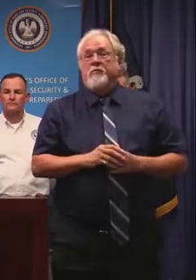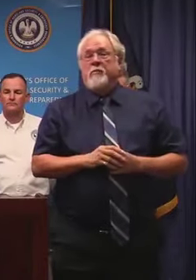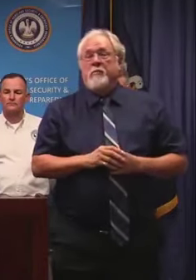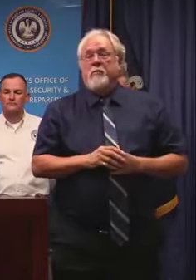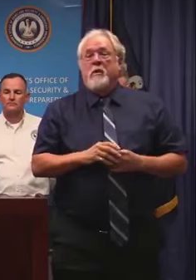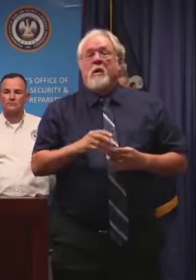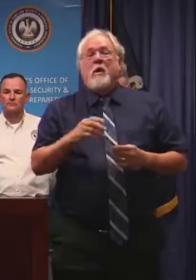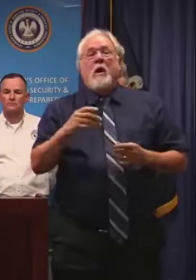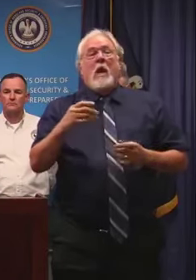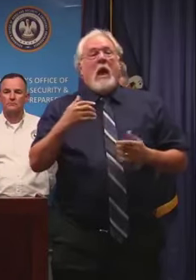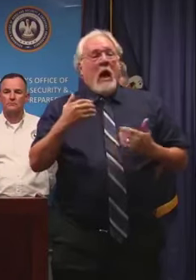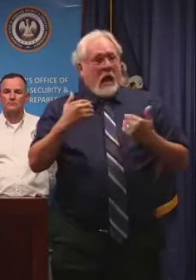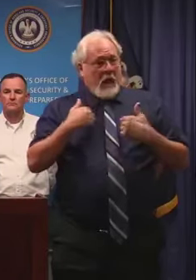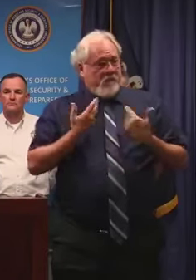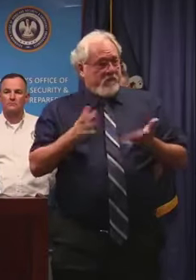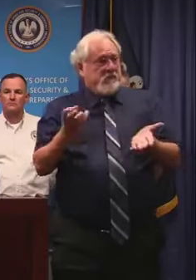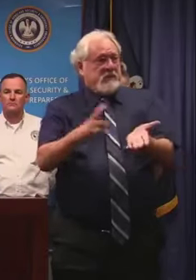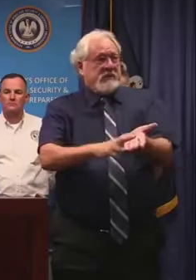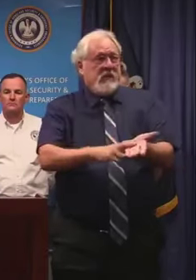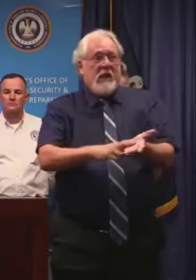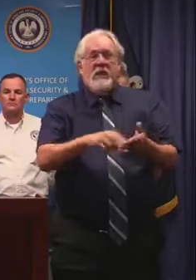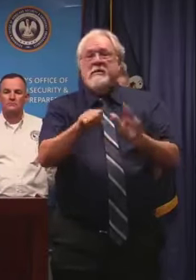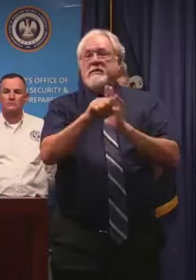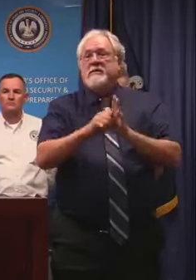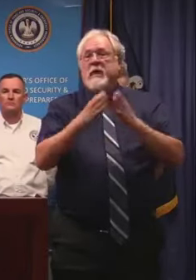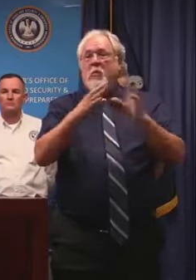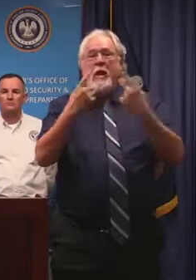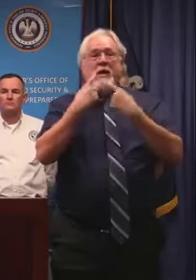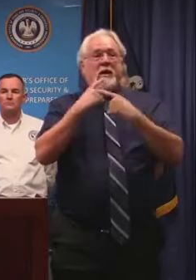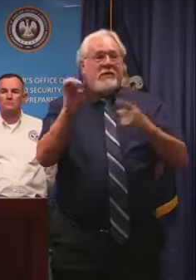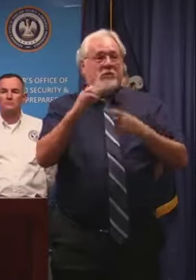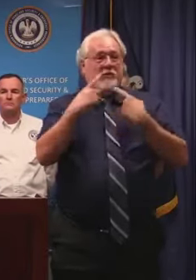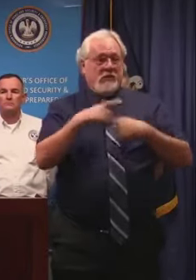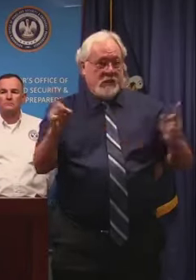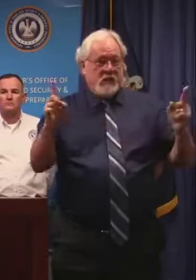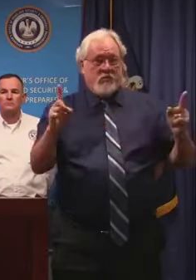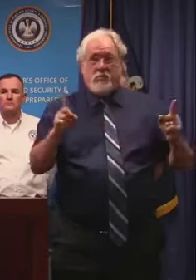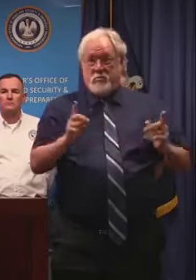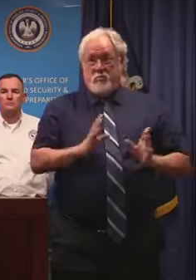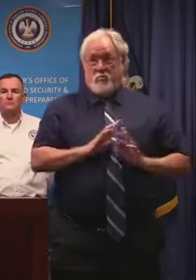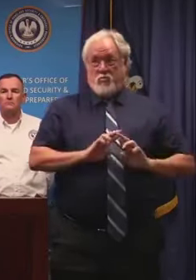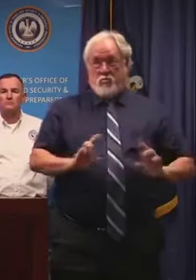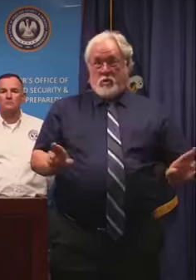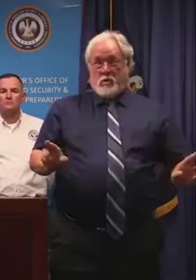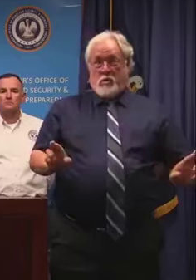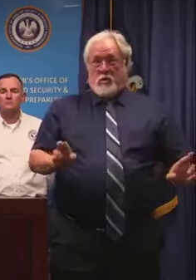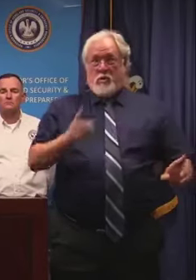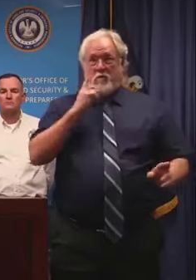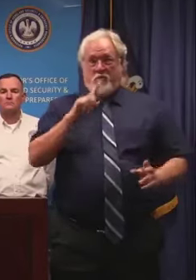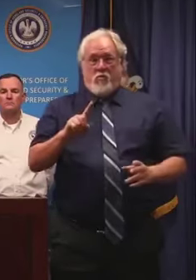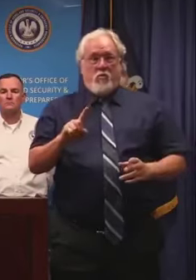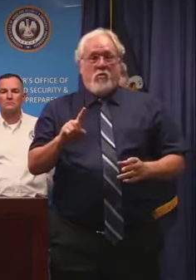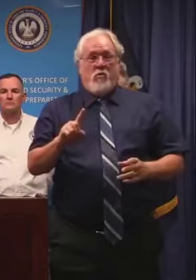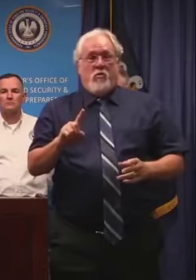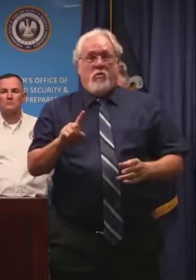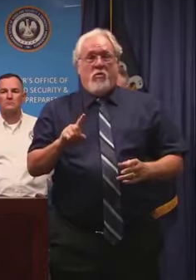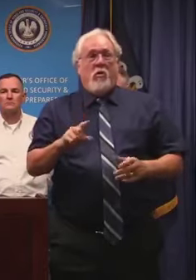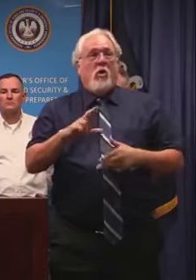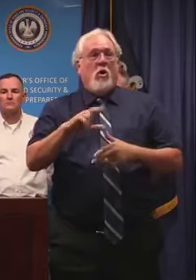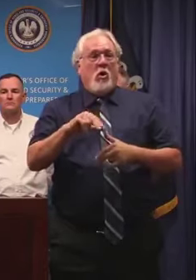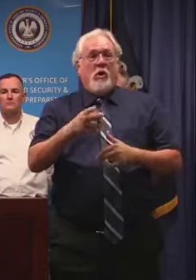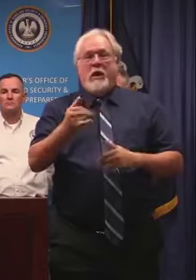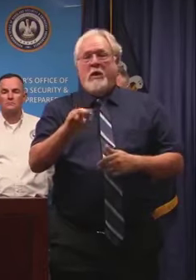government as well, I have signed a statewide emergency declaration in preparation for